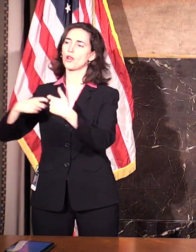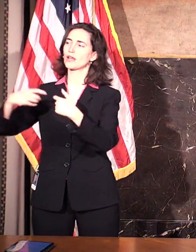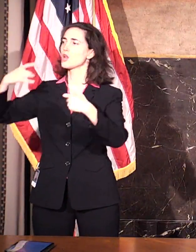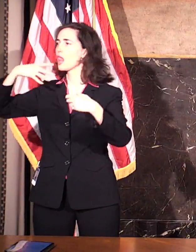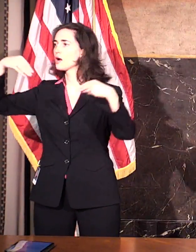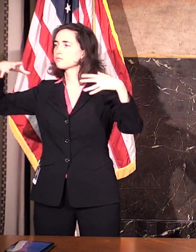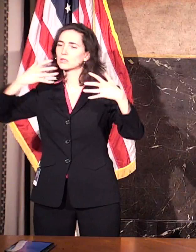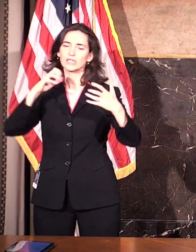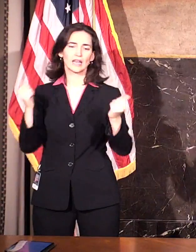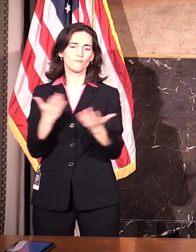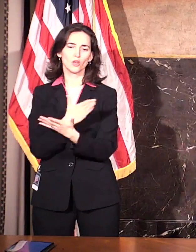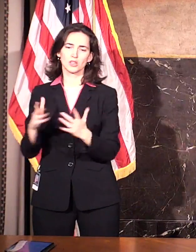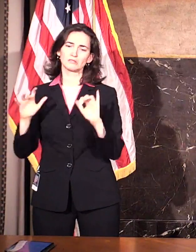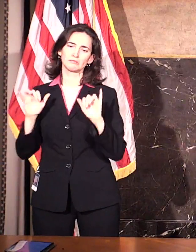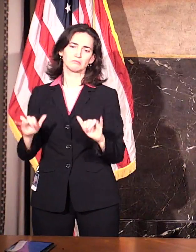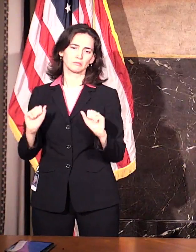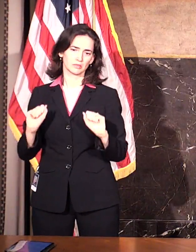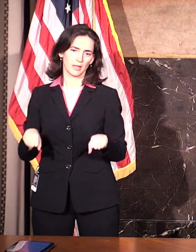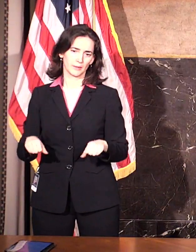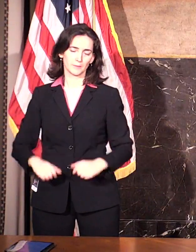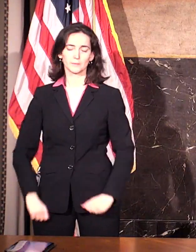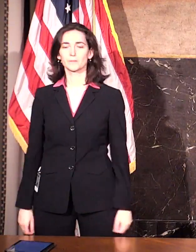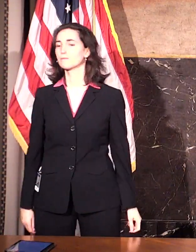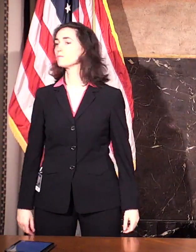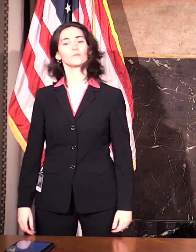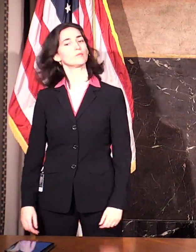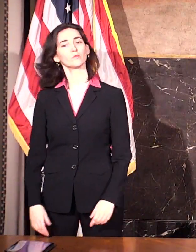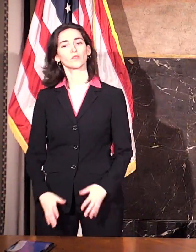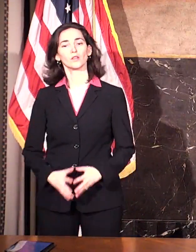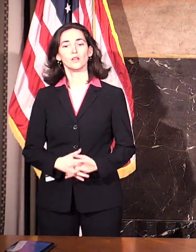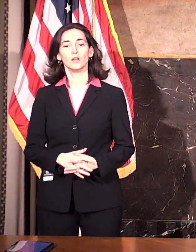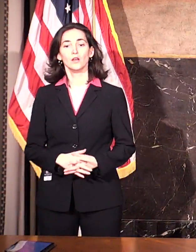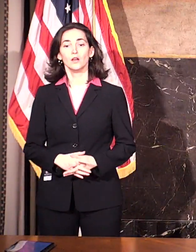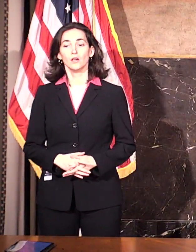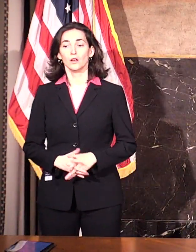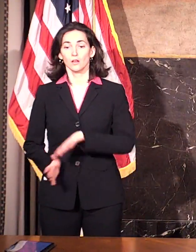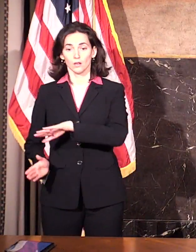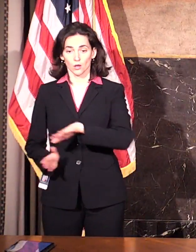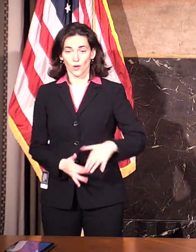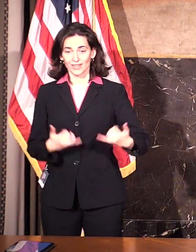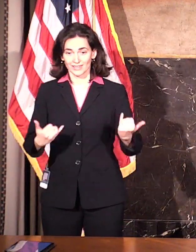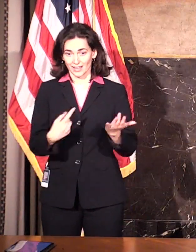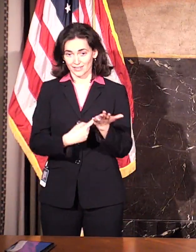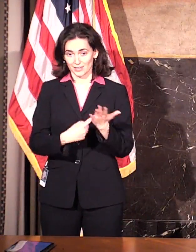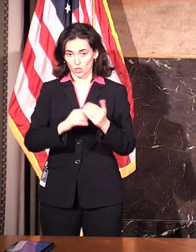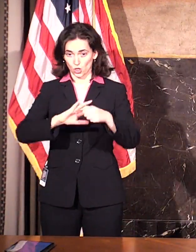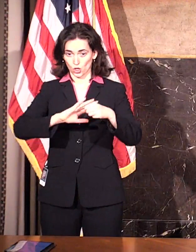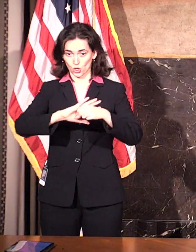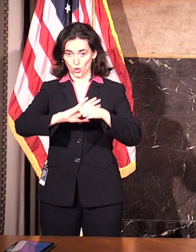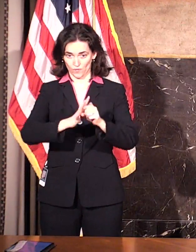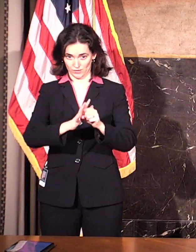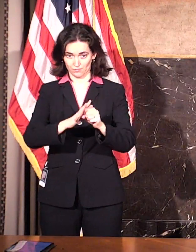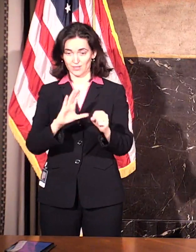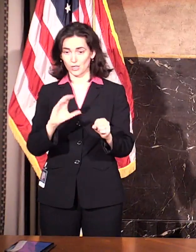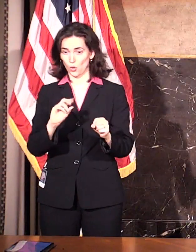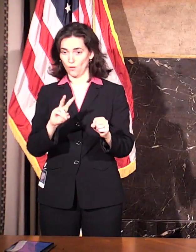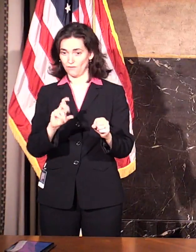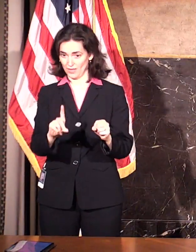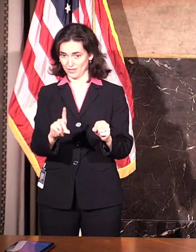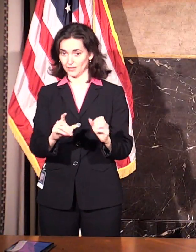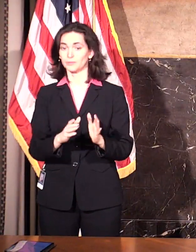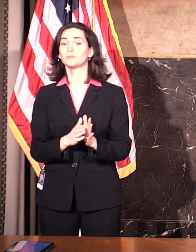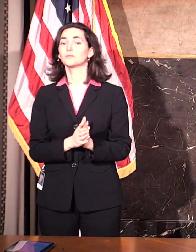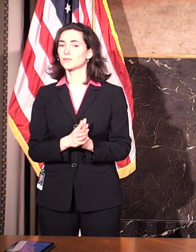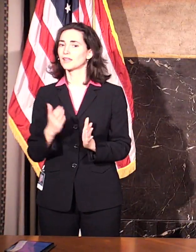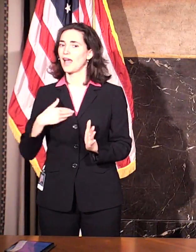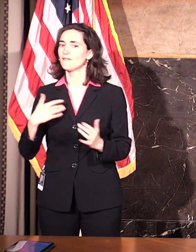important. Getting to COVID now, we're going to talk about today's update and an announcement regarding